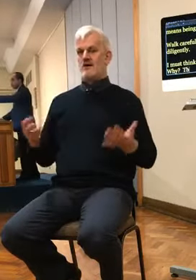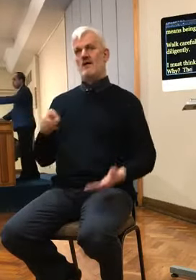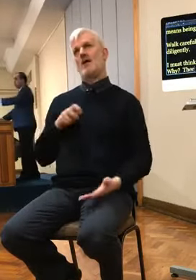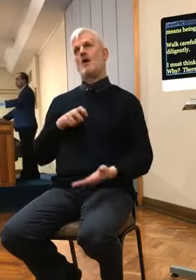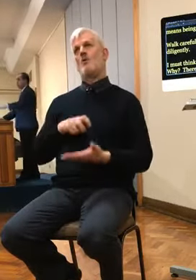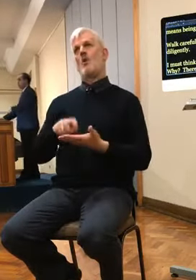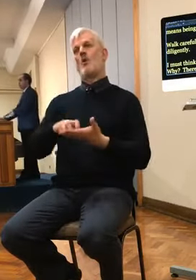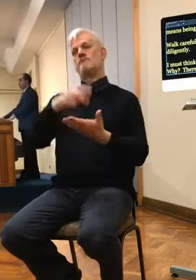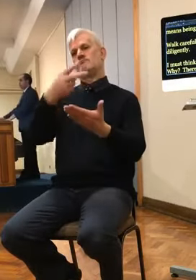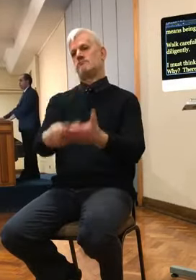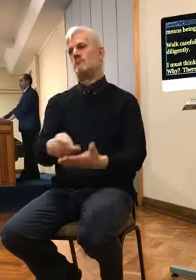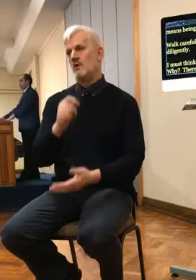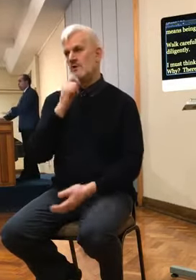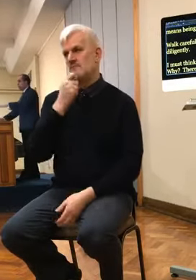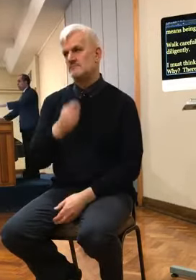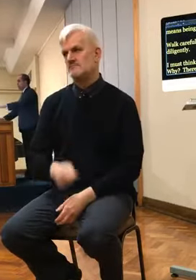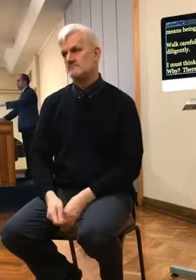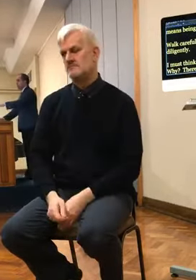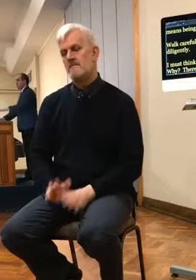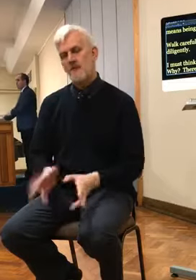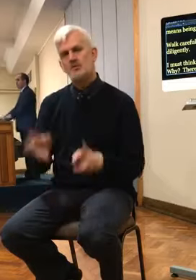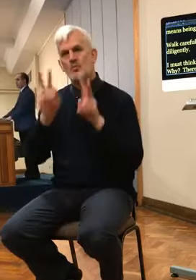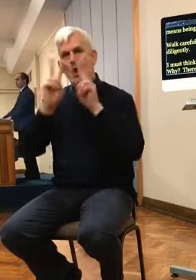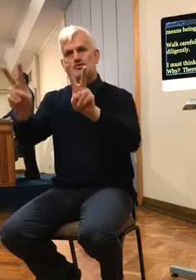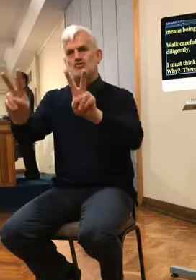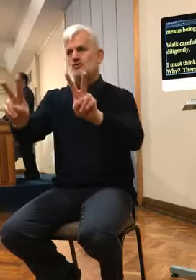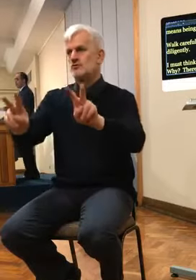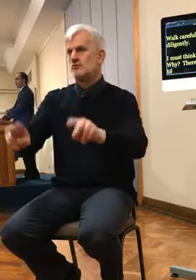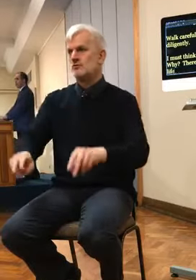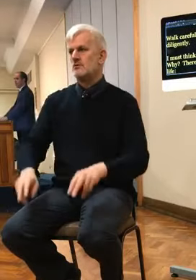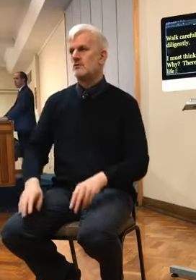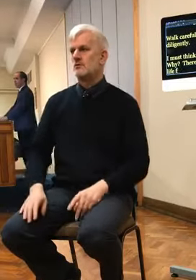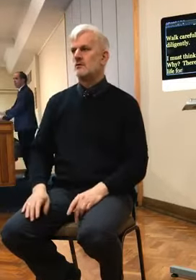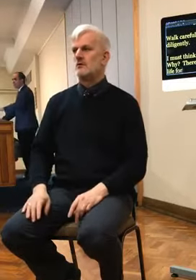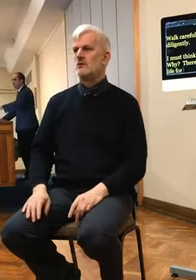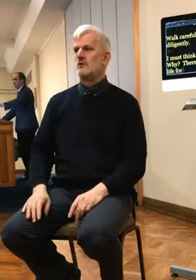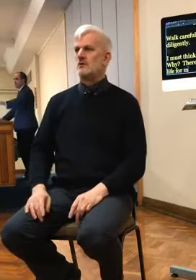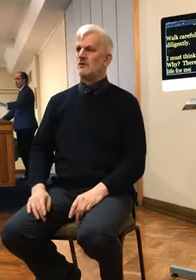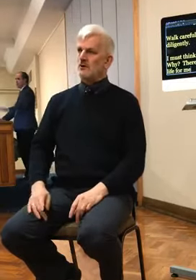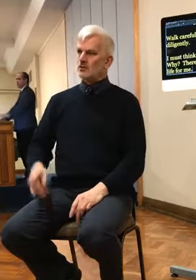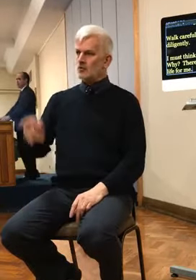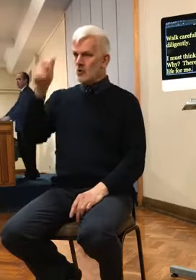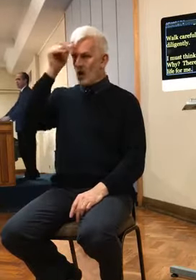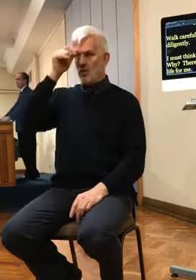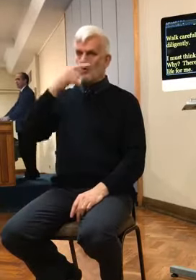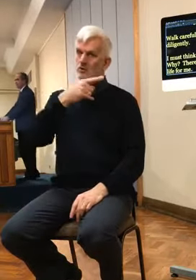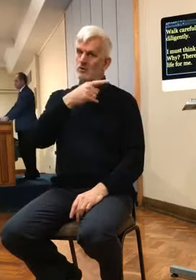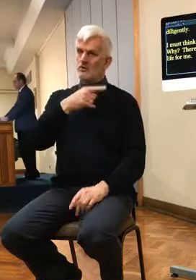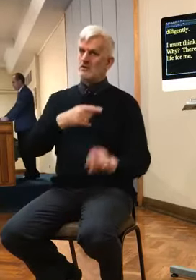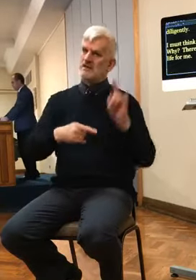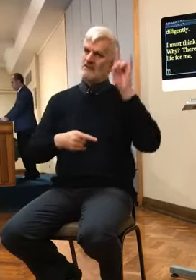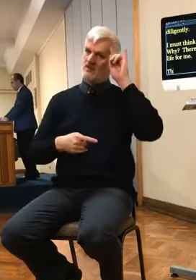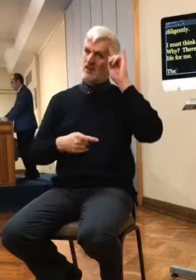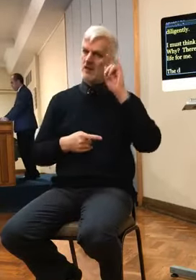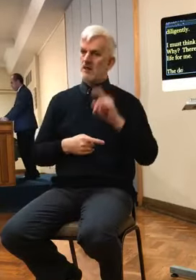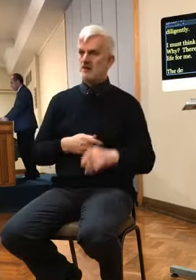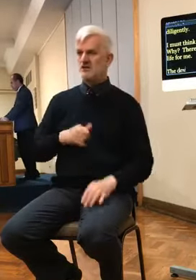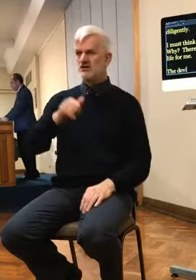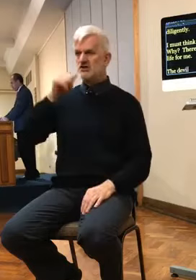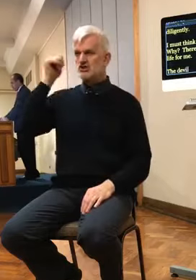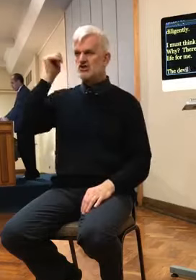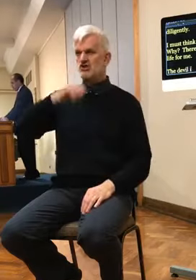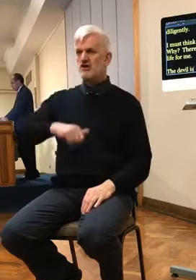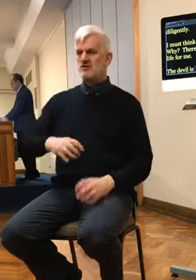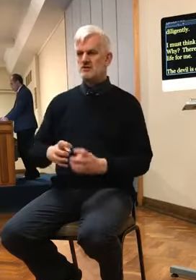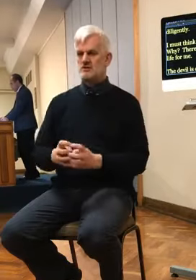of you. The devil is very crafty, he's very cunning. Many ambushes. So the Christian has